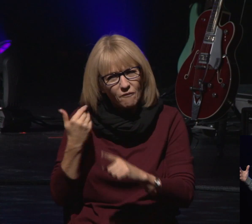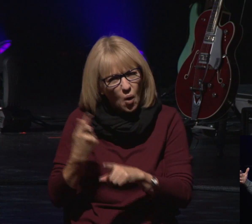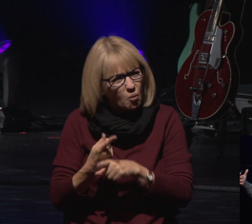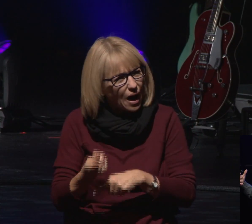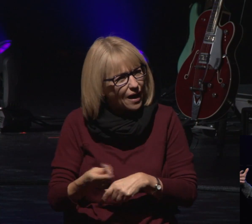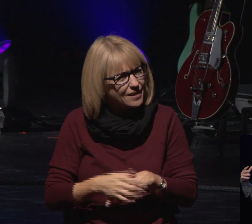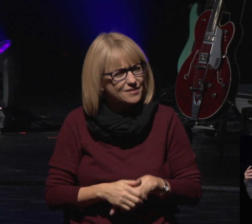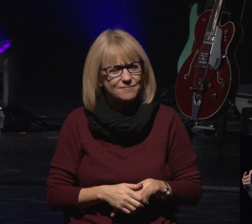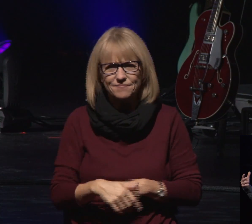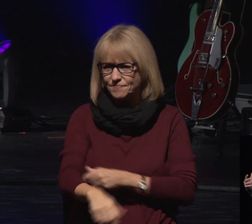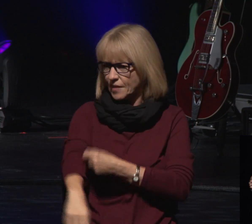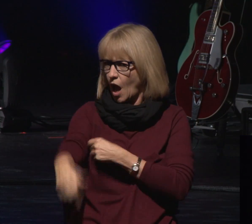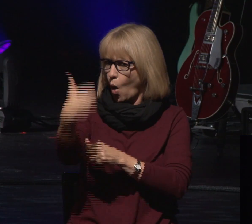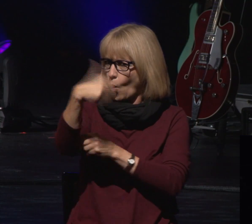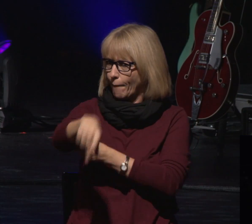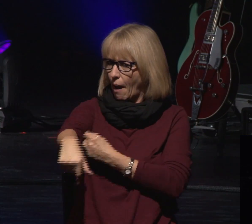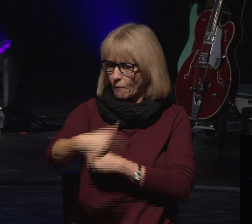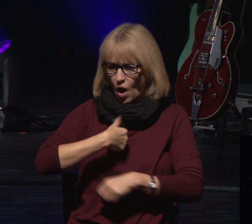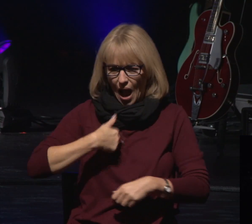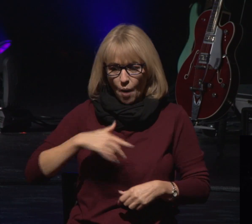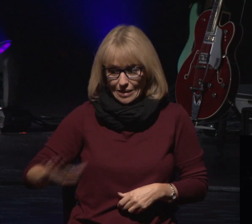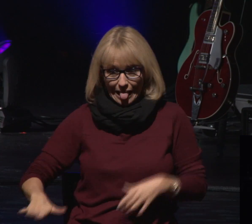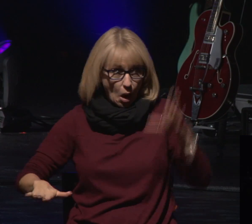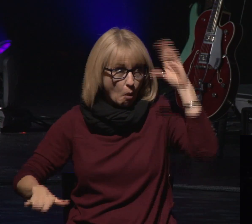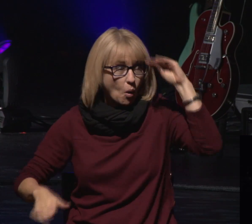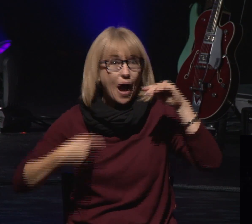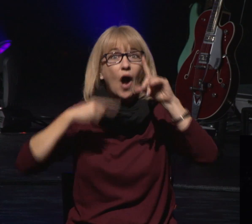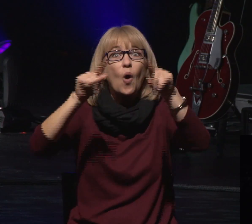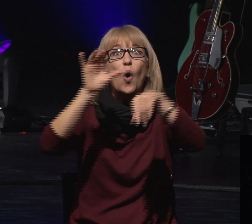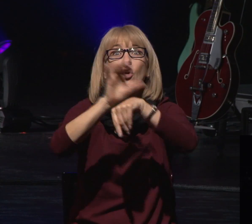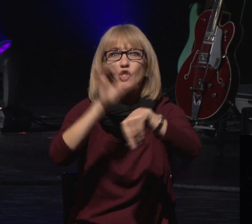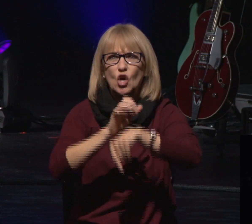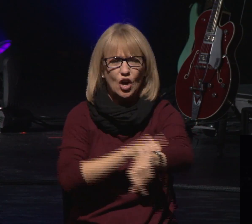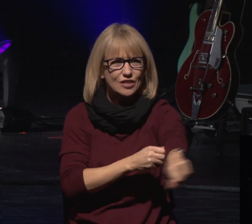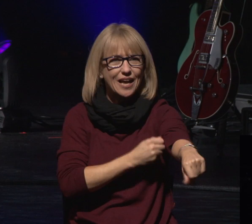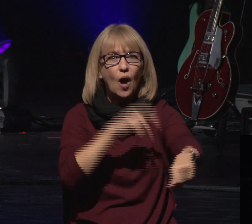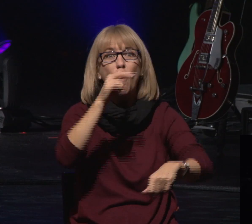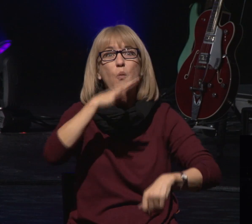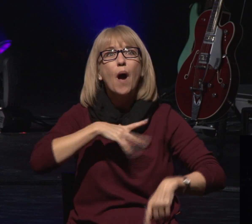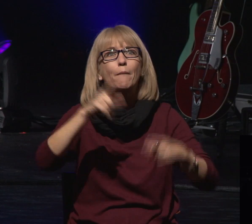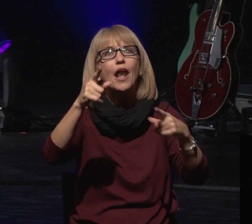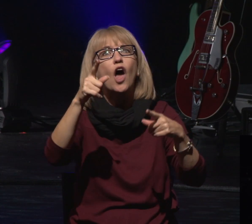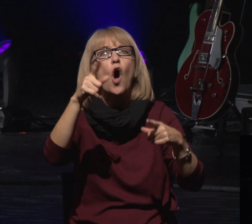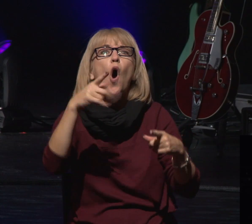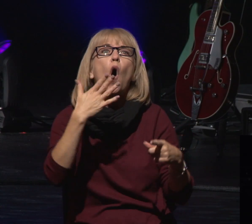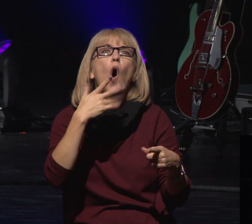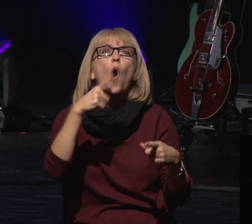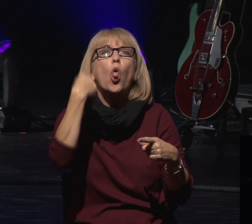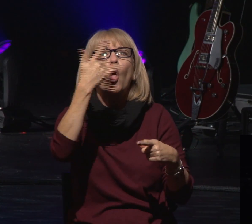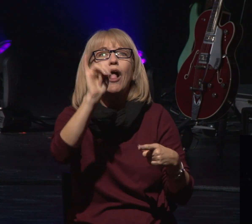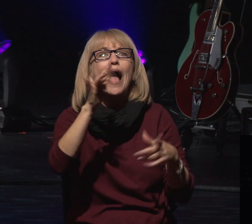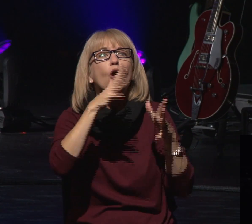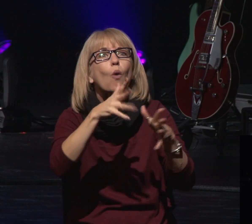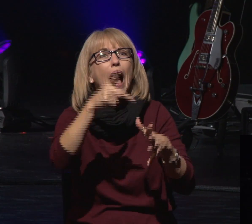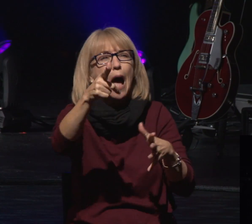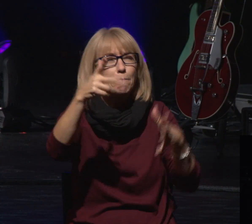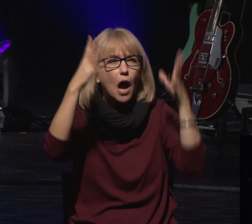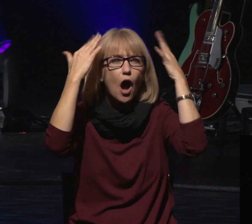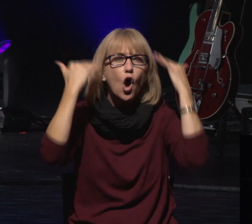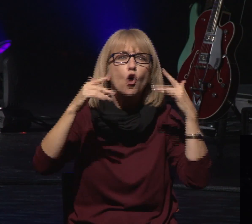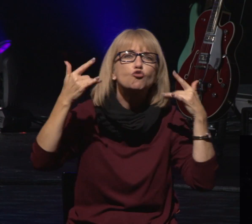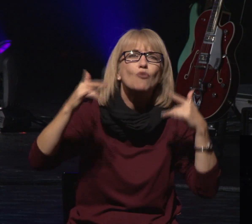lady in the church who looked like a grandma. I thought she was a grandma. Grandmas are always supposed to be sweet, always nice, and she was